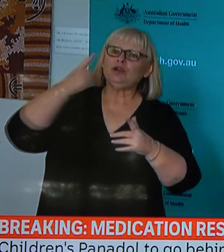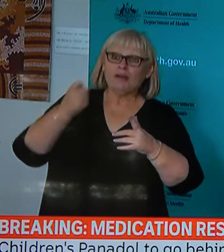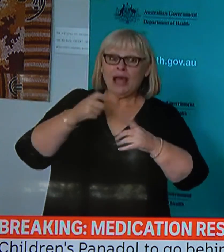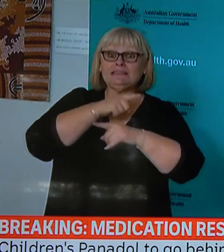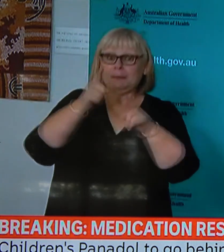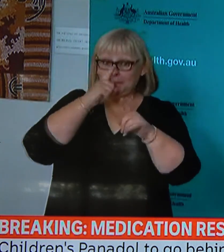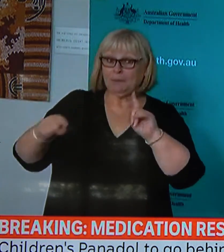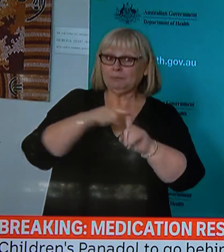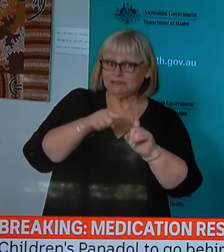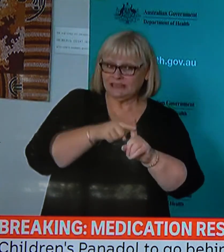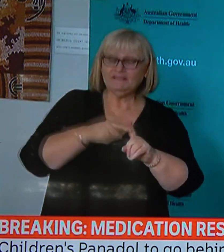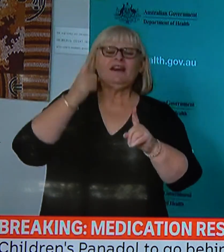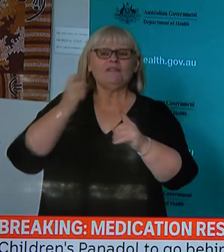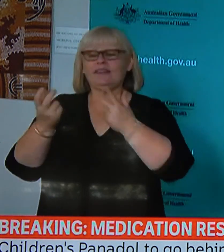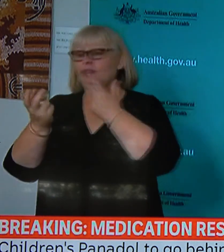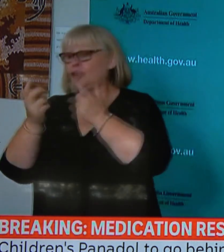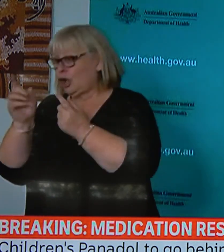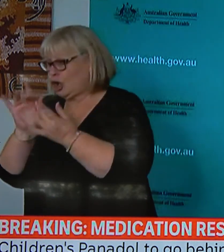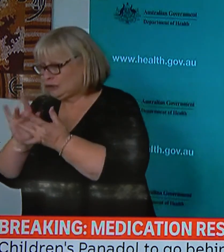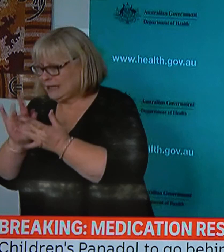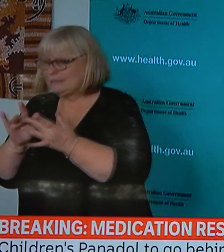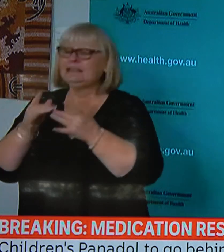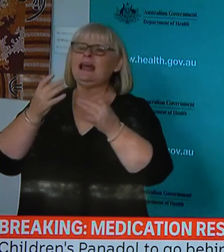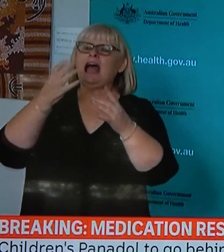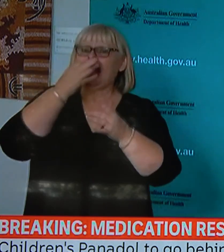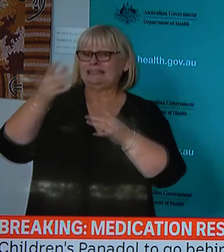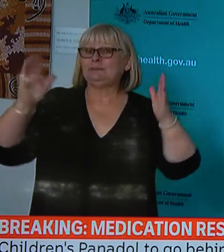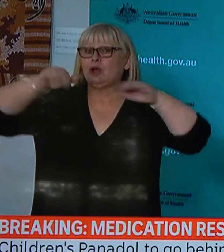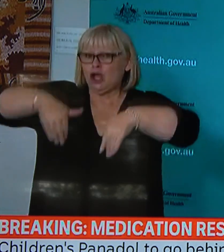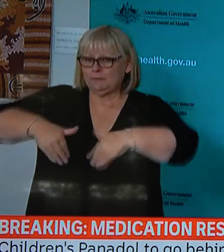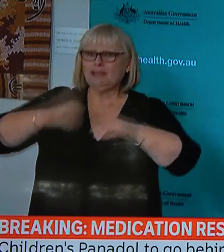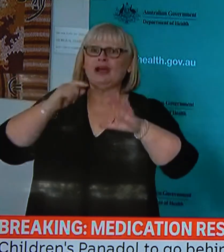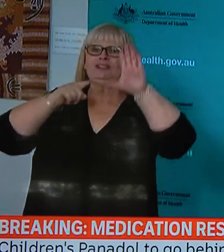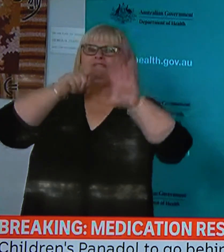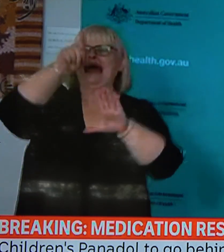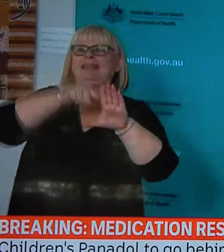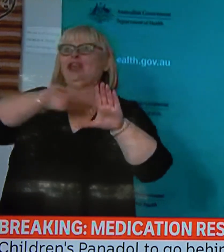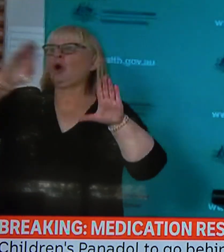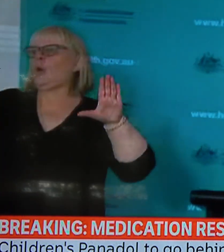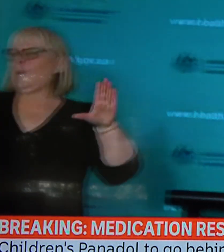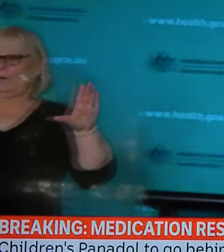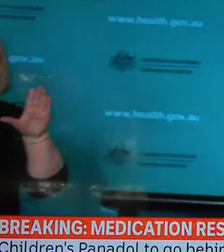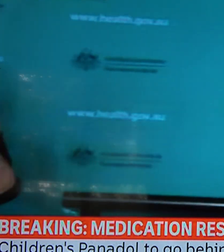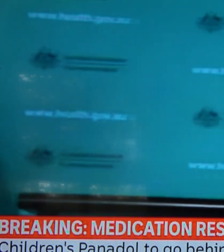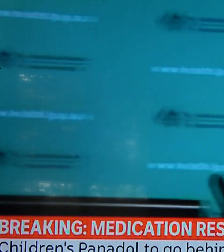stay at home, to find their contacts, get them to stay at home, and to flatten the curve. Thank you very much. Prescription drugs